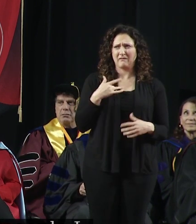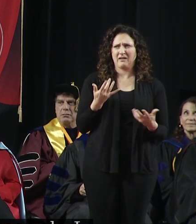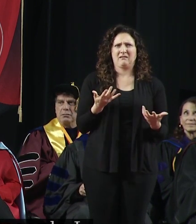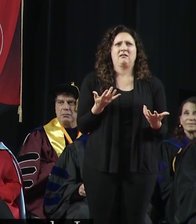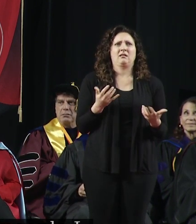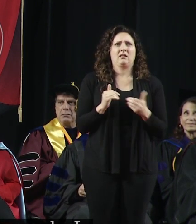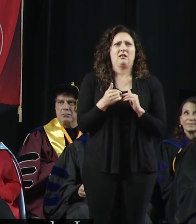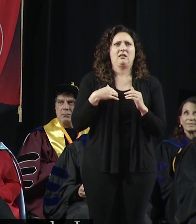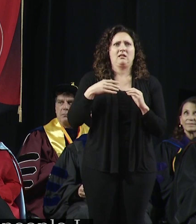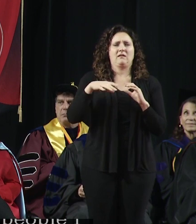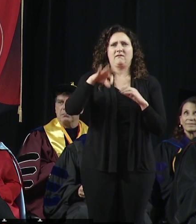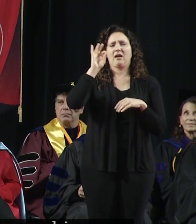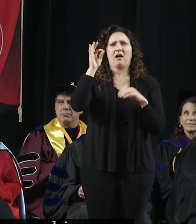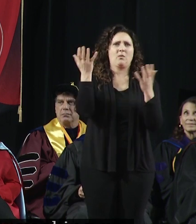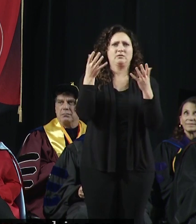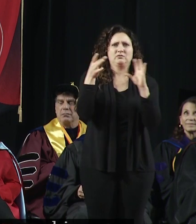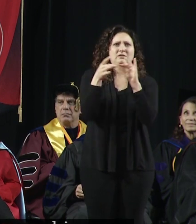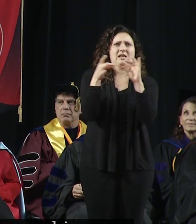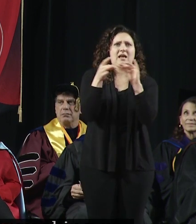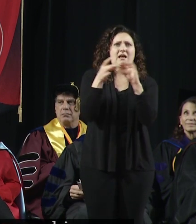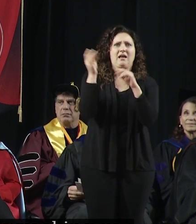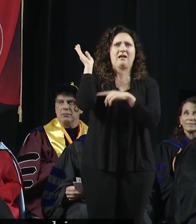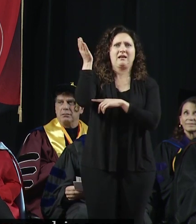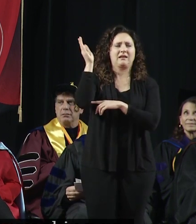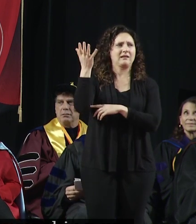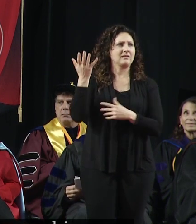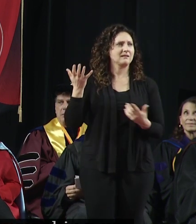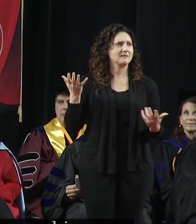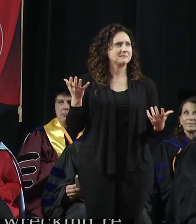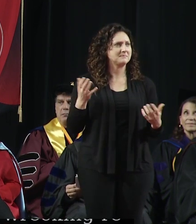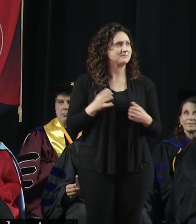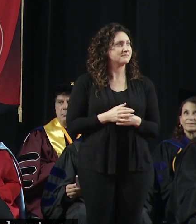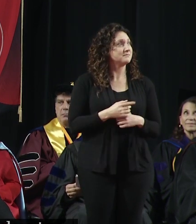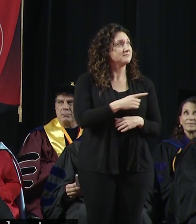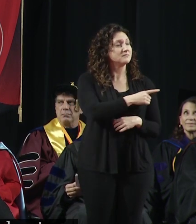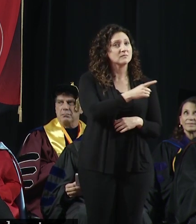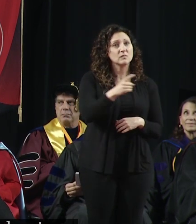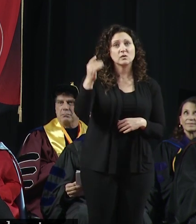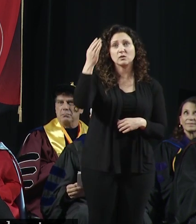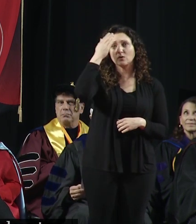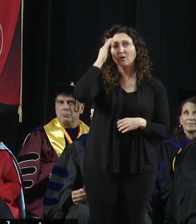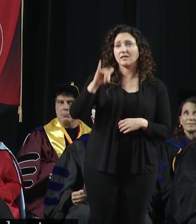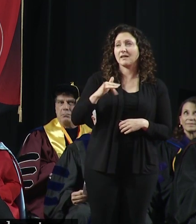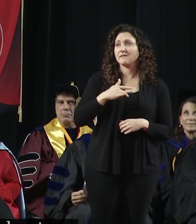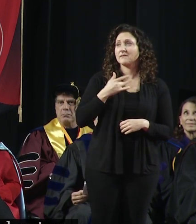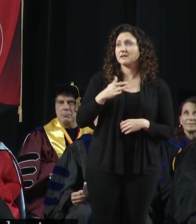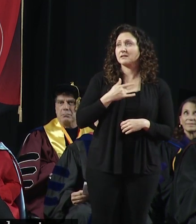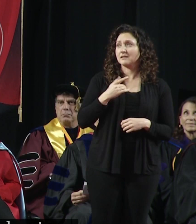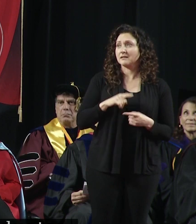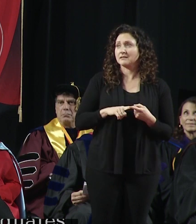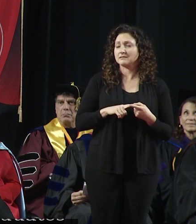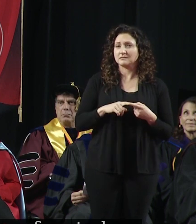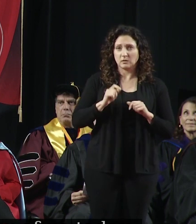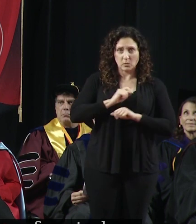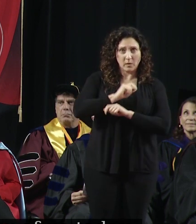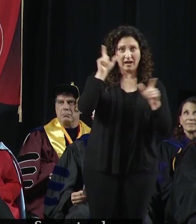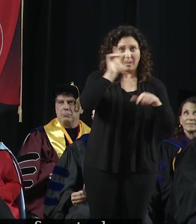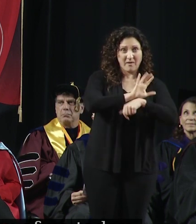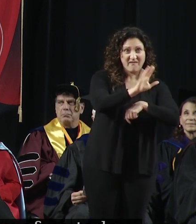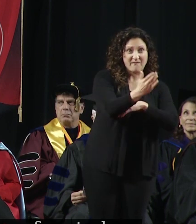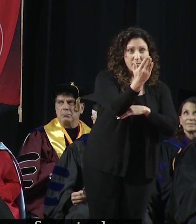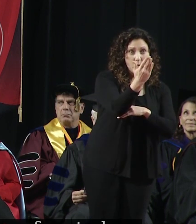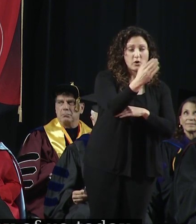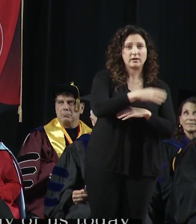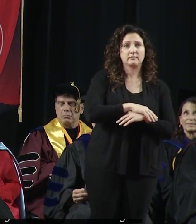hard. Not many of us in here today knows what it feels like to have a 5 a.m. practice and